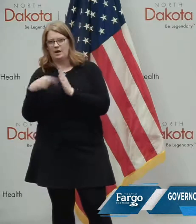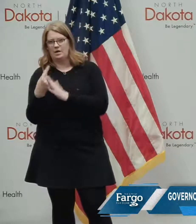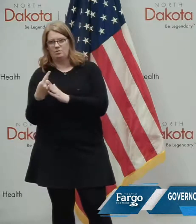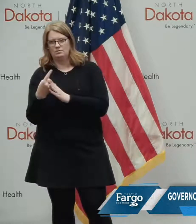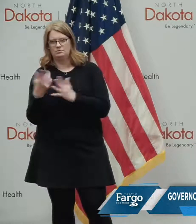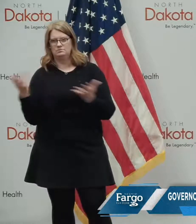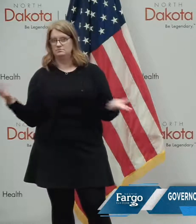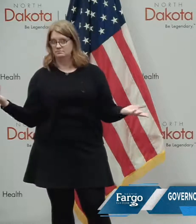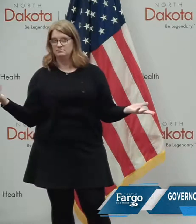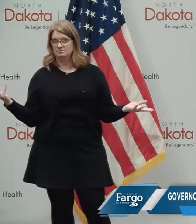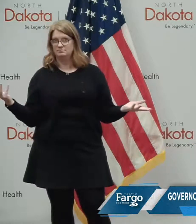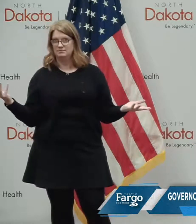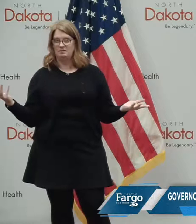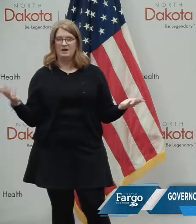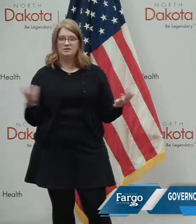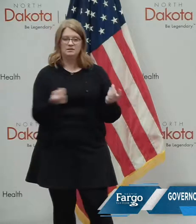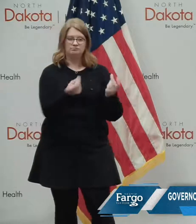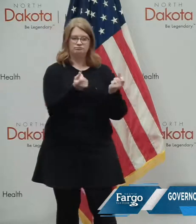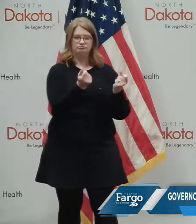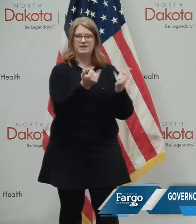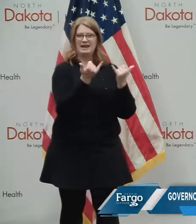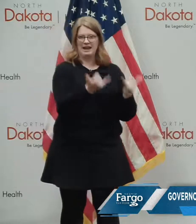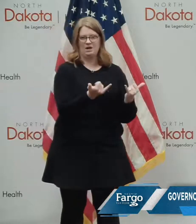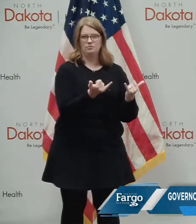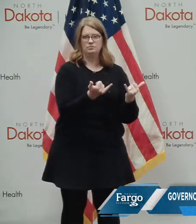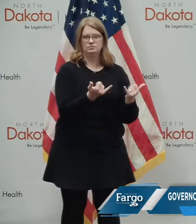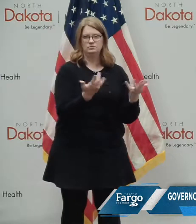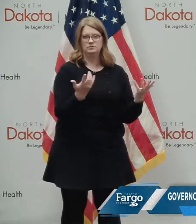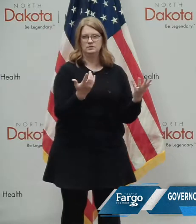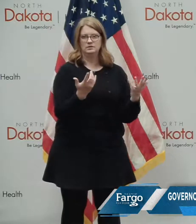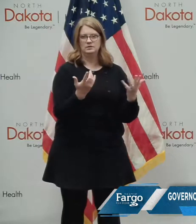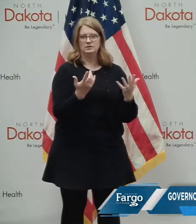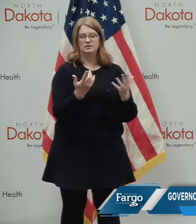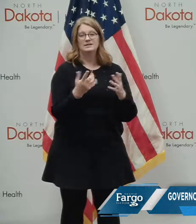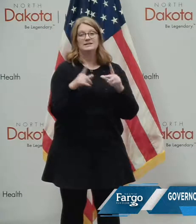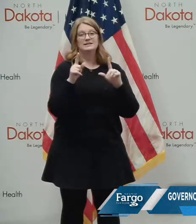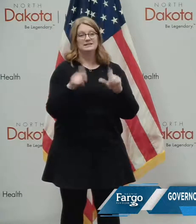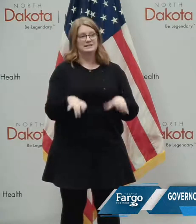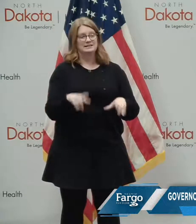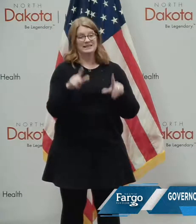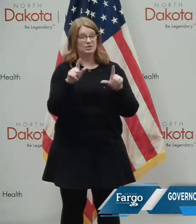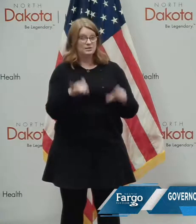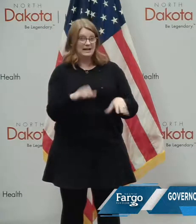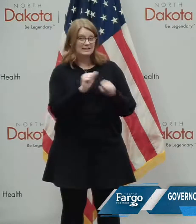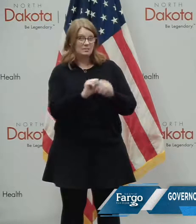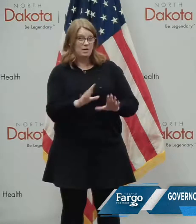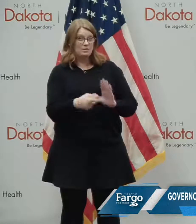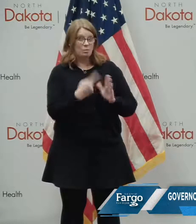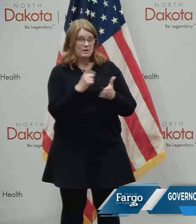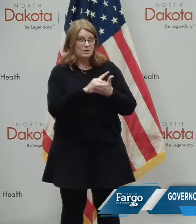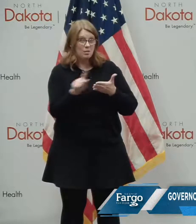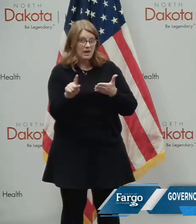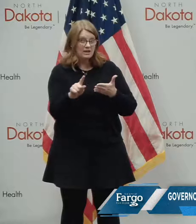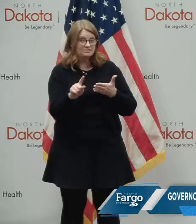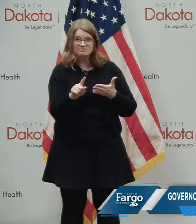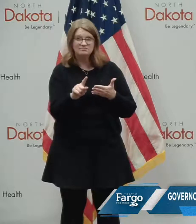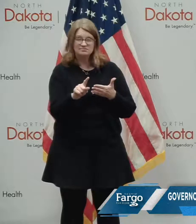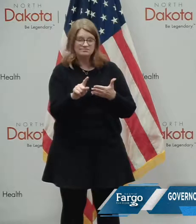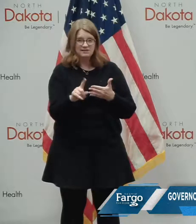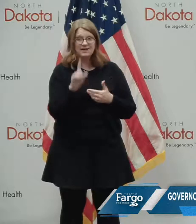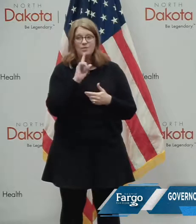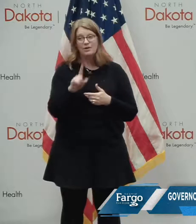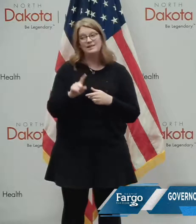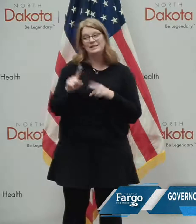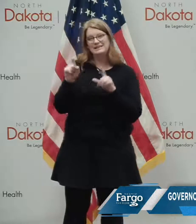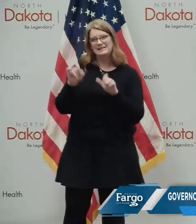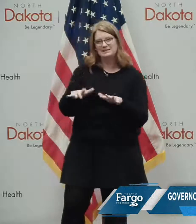of being able to, to not just test workers once a week when they come in, but to be able to test